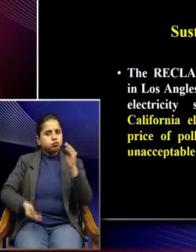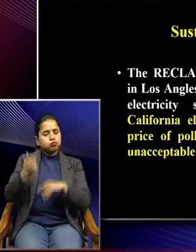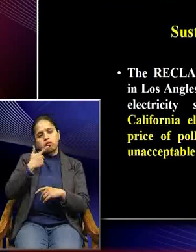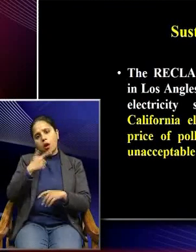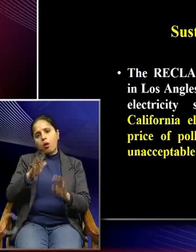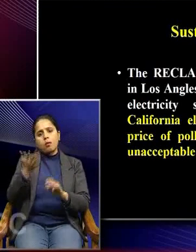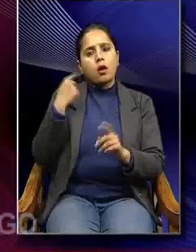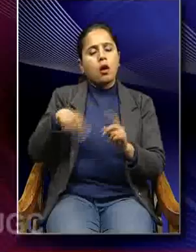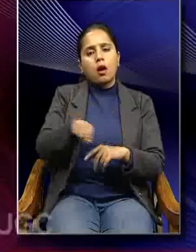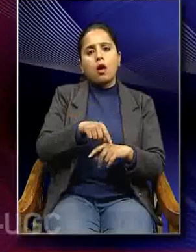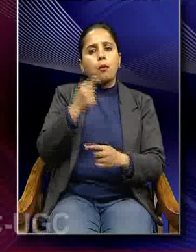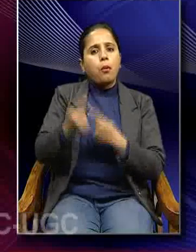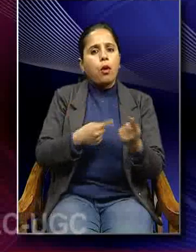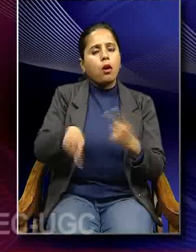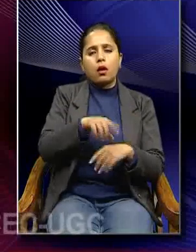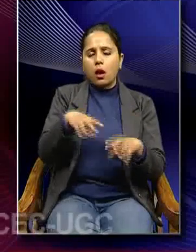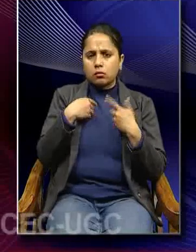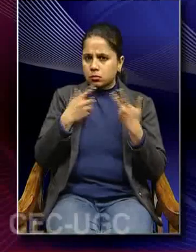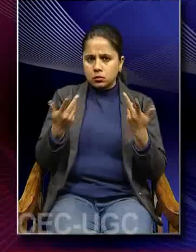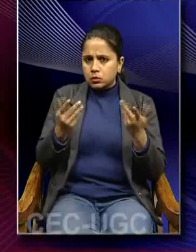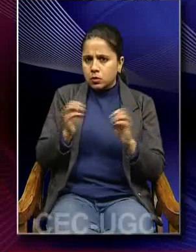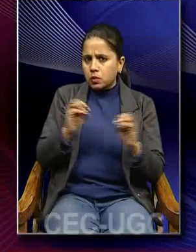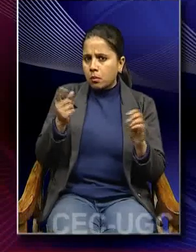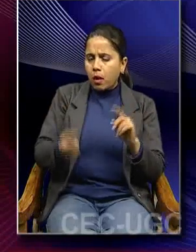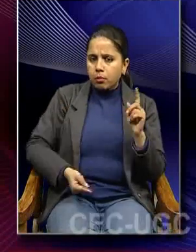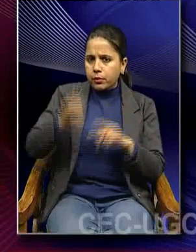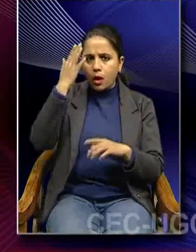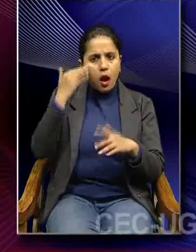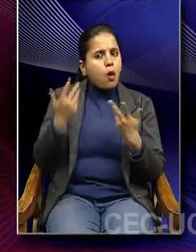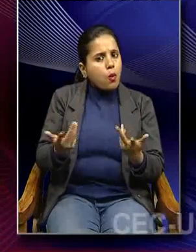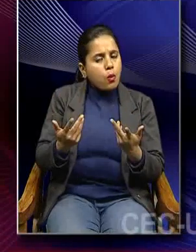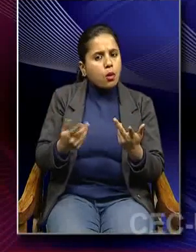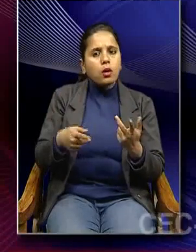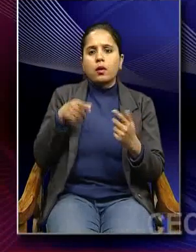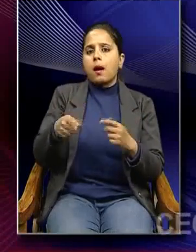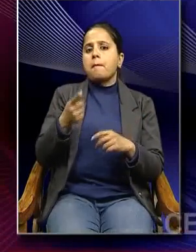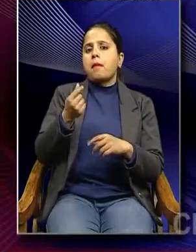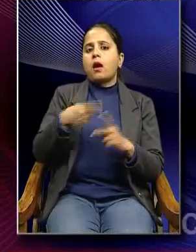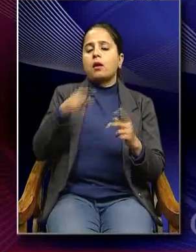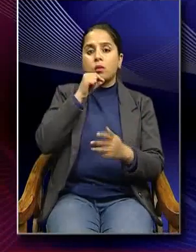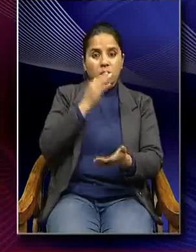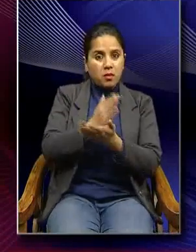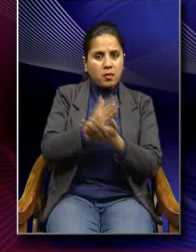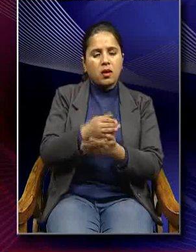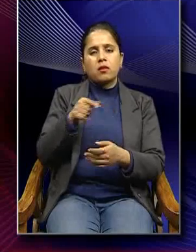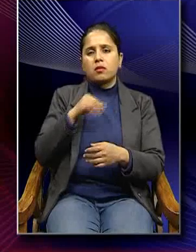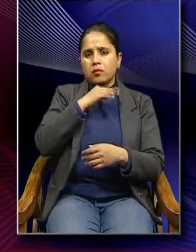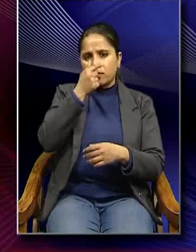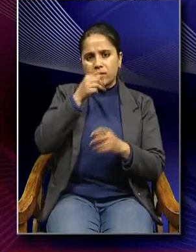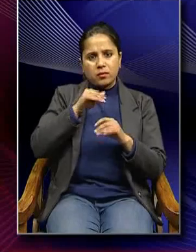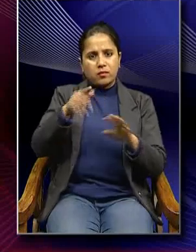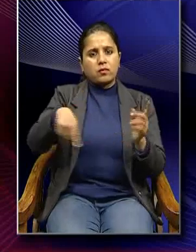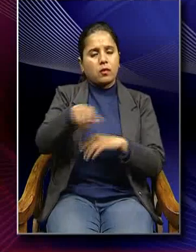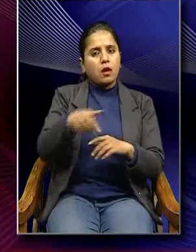politically unacceptable levels. So the price of permit of pollution, they got